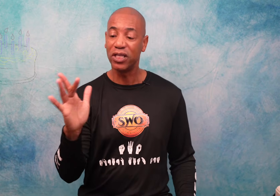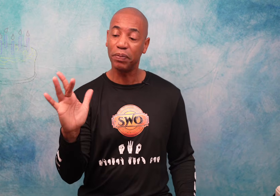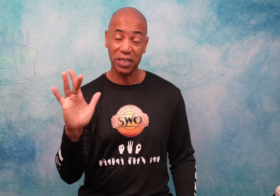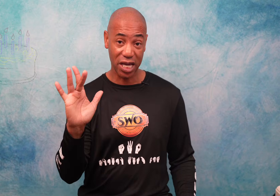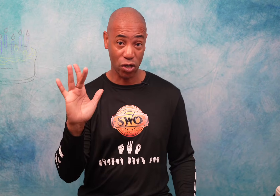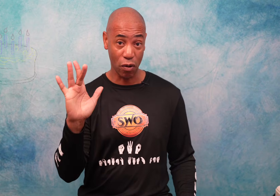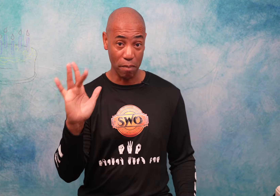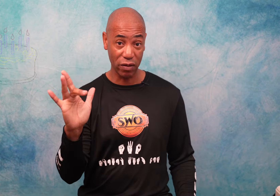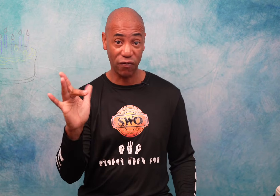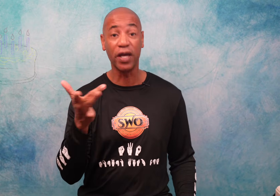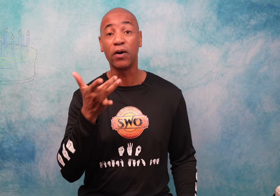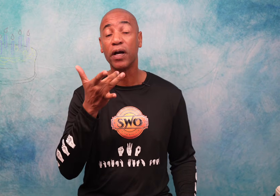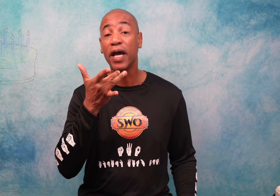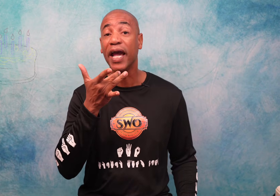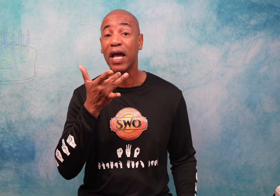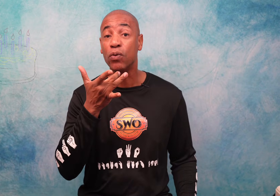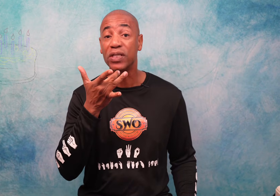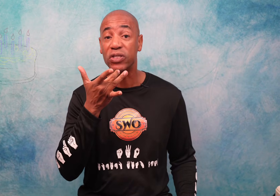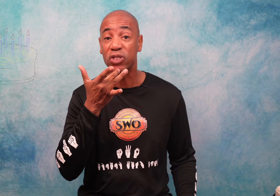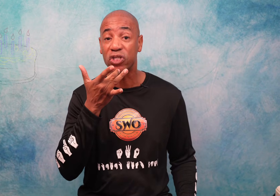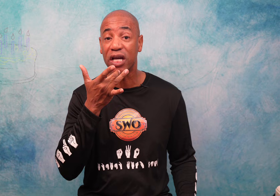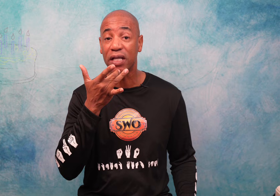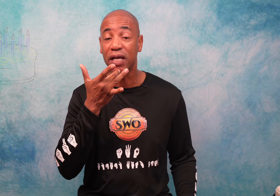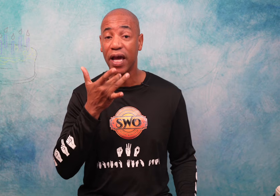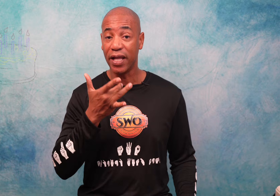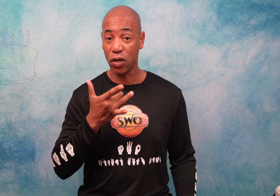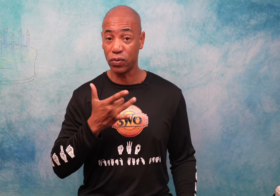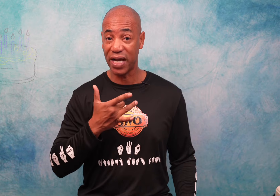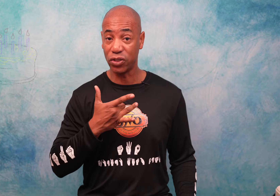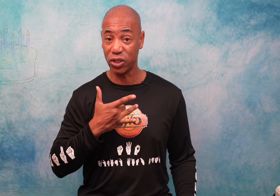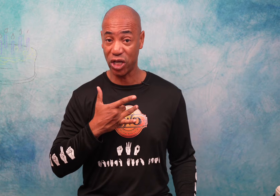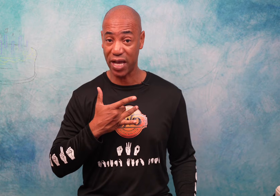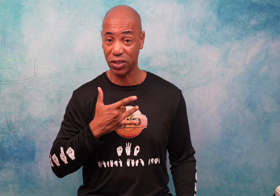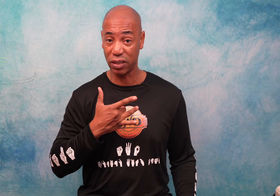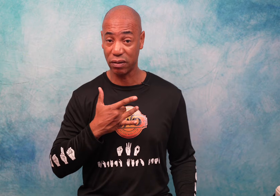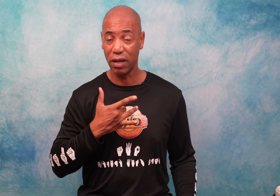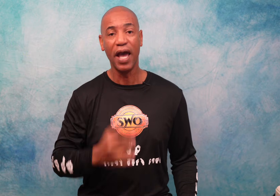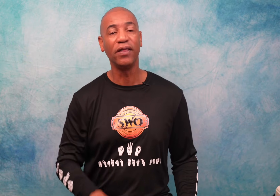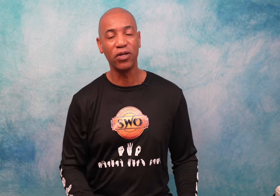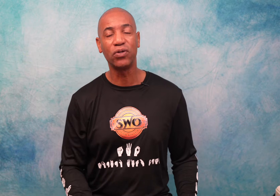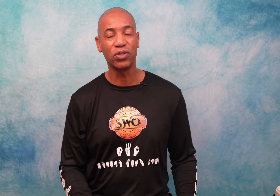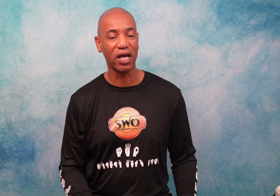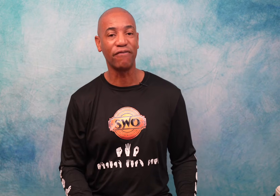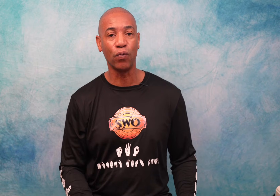Simply take your middle finger and that will touch the chin and then go down to the chest. And then you do the sign for when.